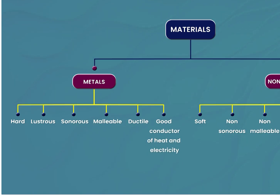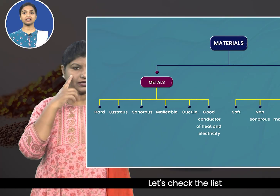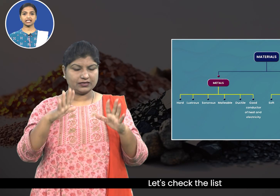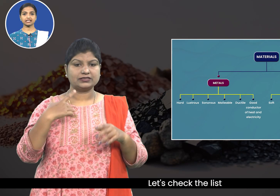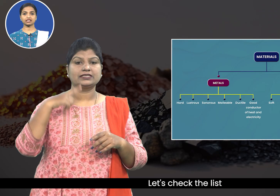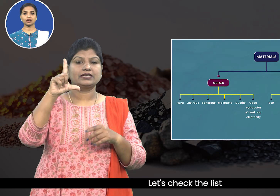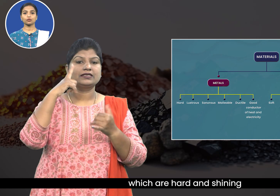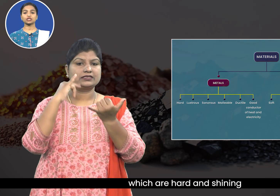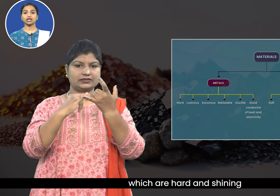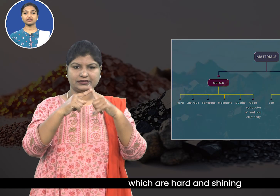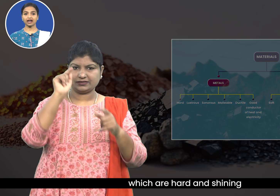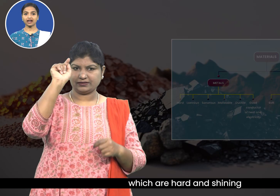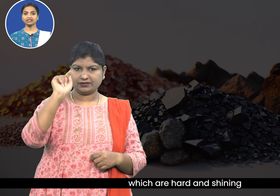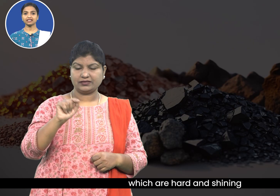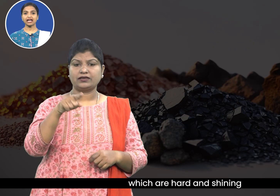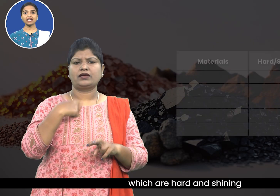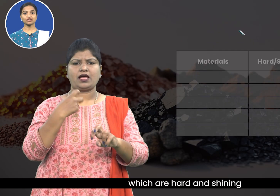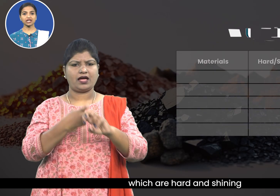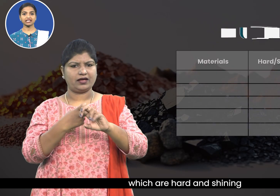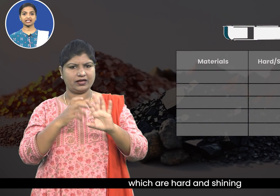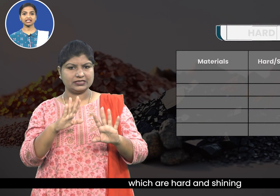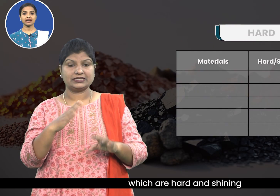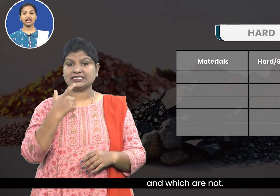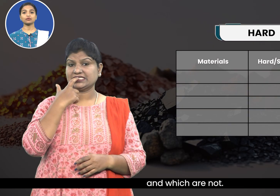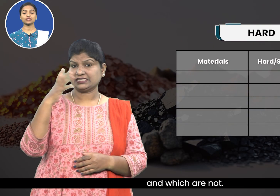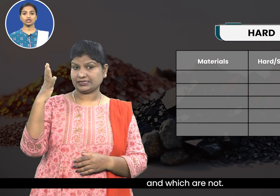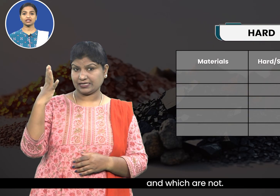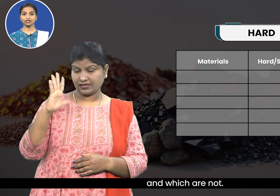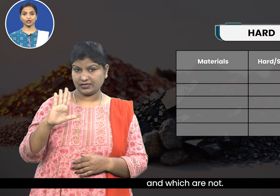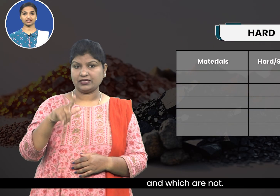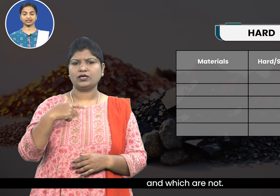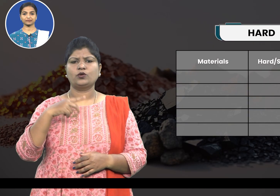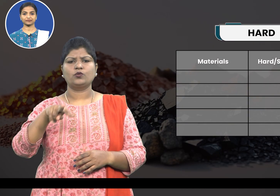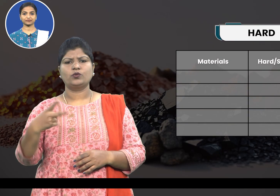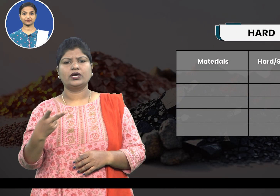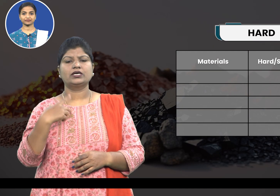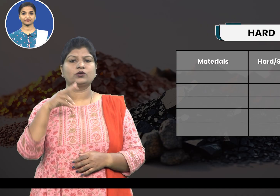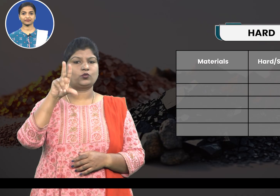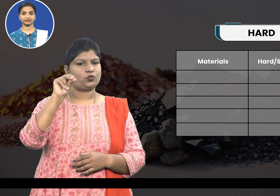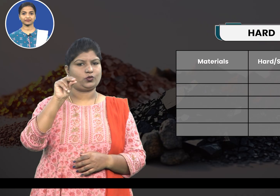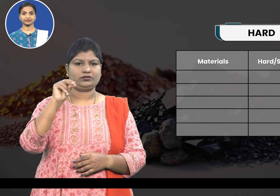Let's check the list which are hard and shining and which are not.